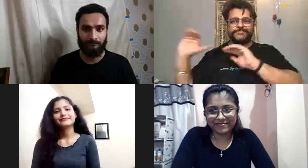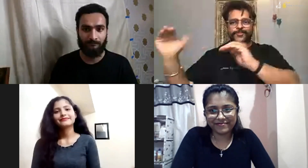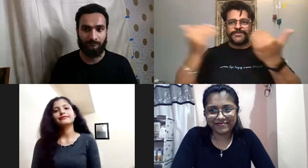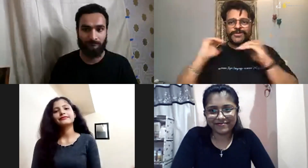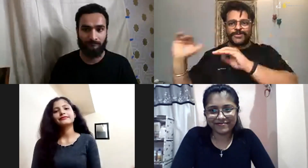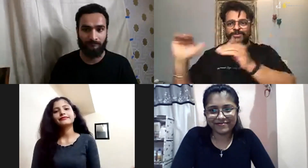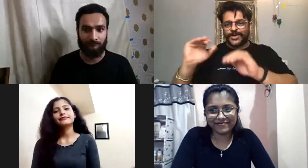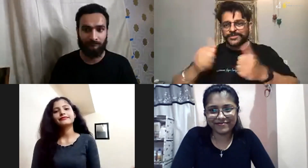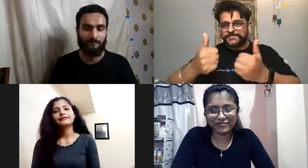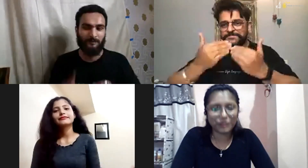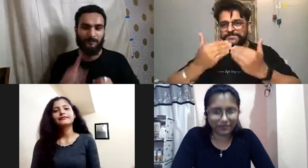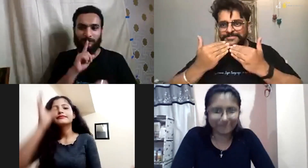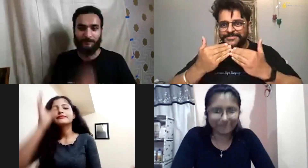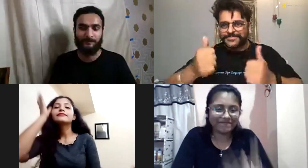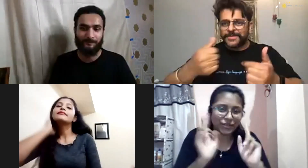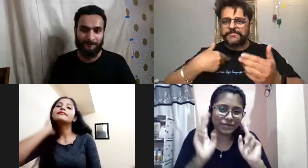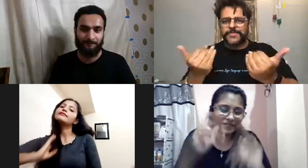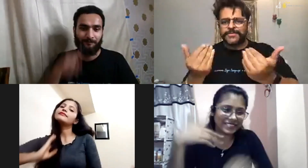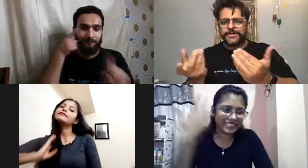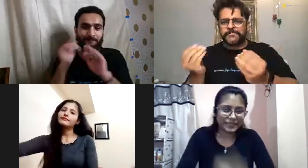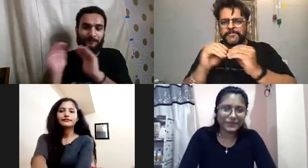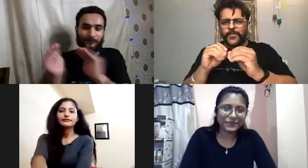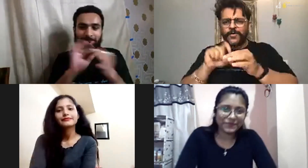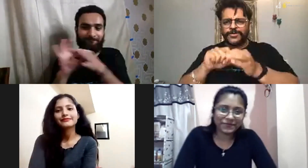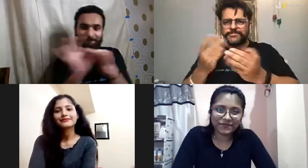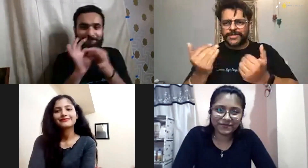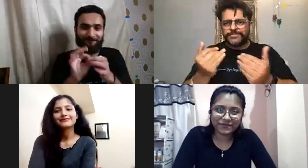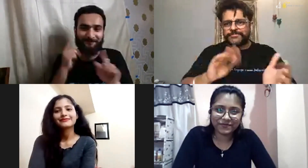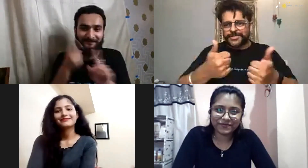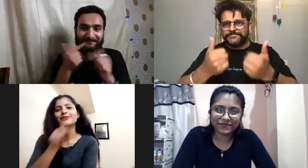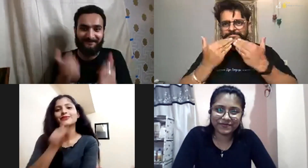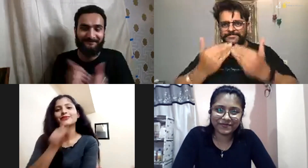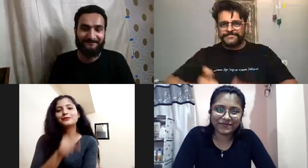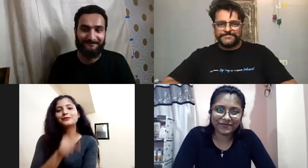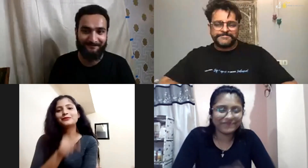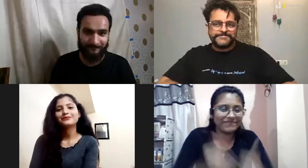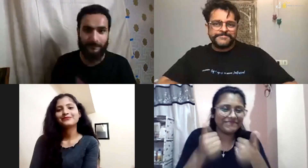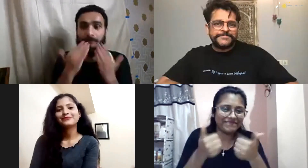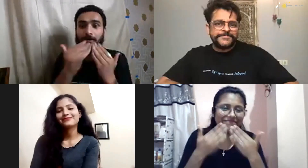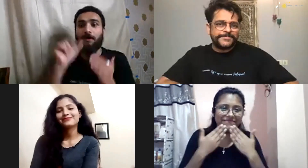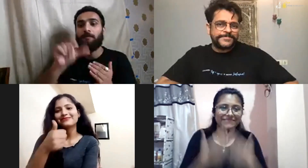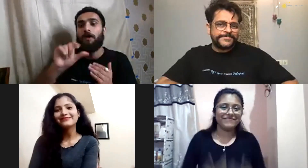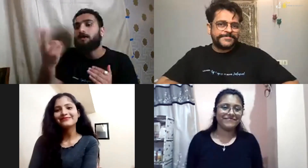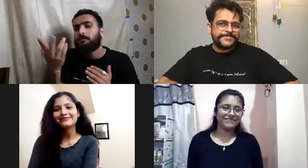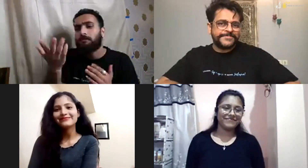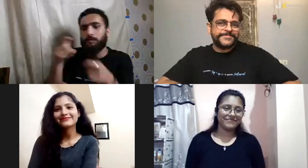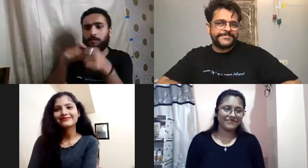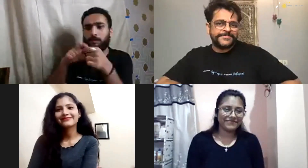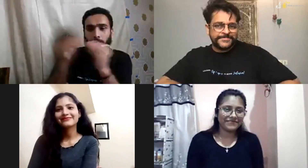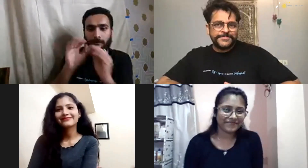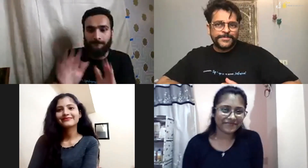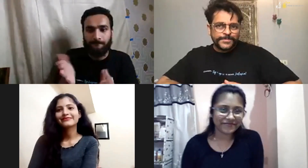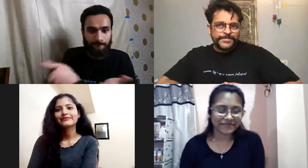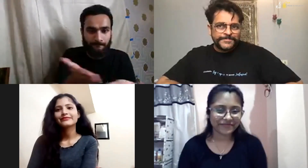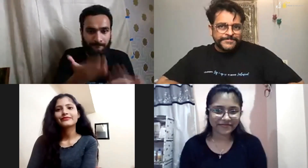help them bloom and, support the deaf ecosystem here. Absolutely. And possibly we'll have more questions for you in the coming time. Definitely support